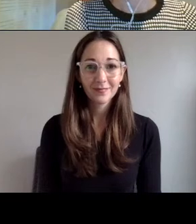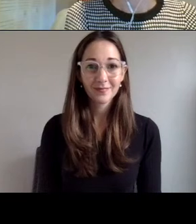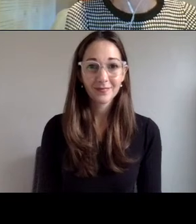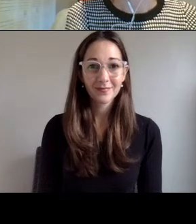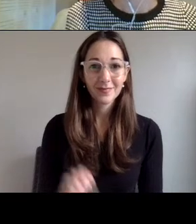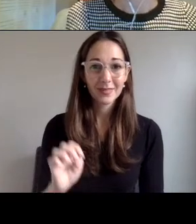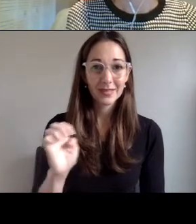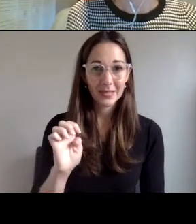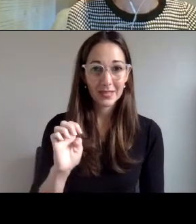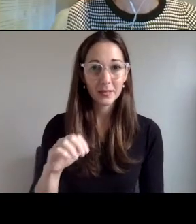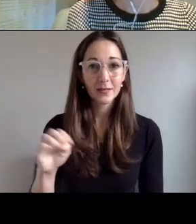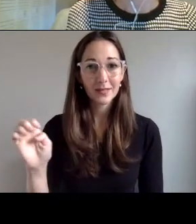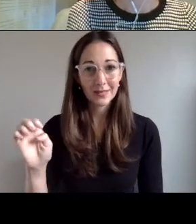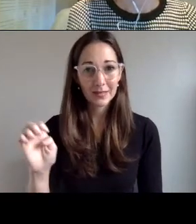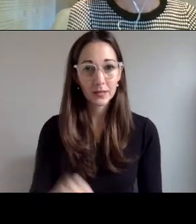Thing.